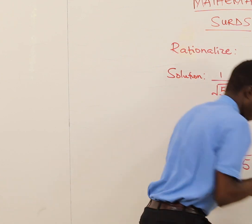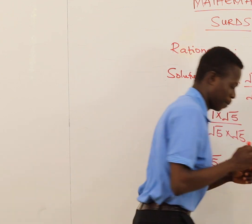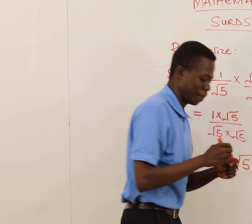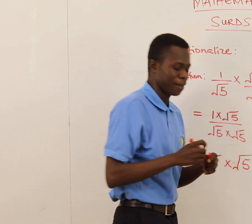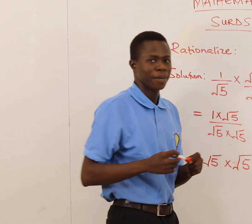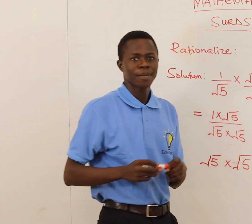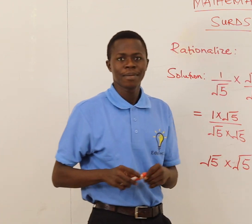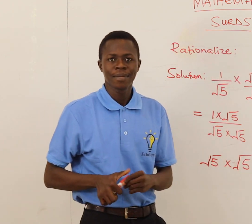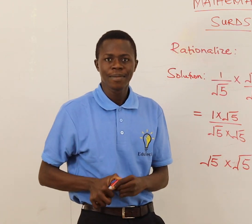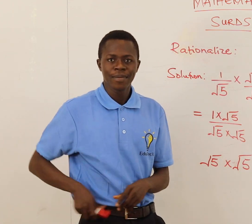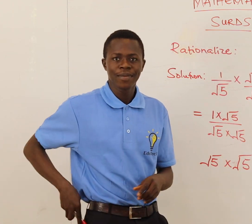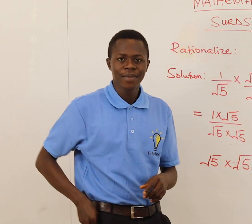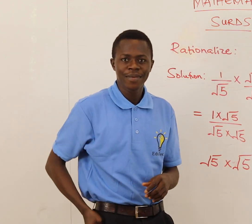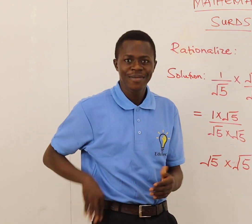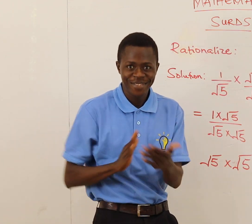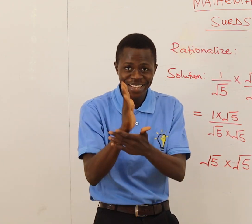to the power 2.